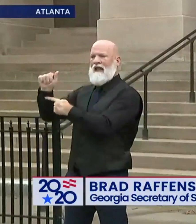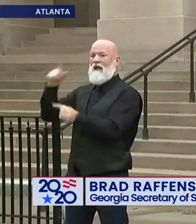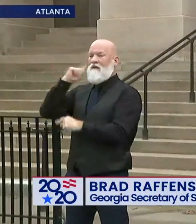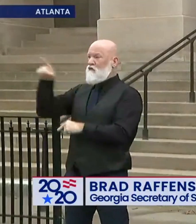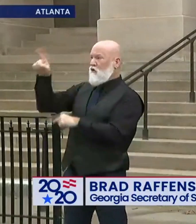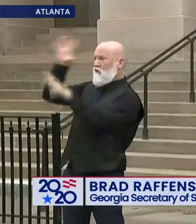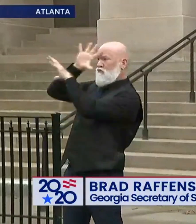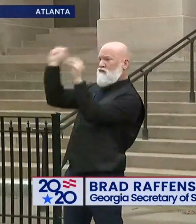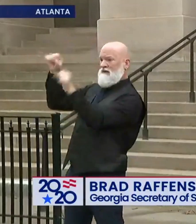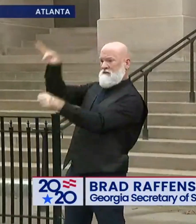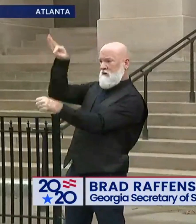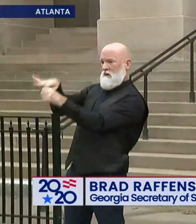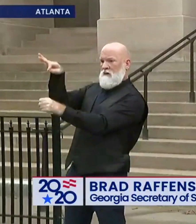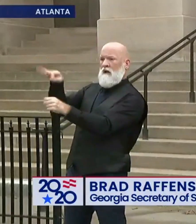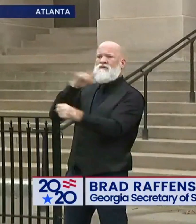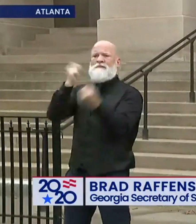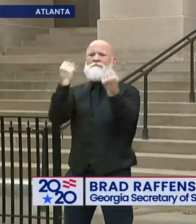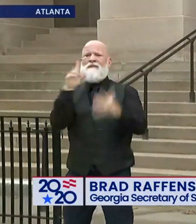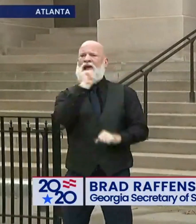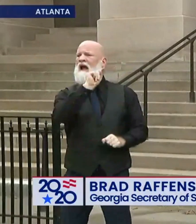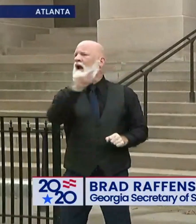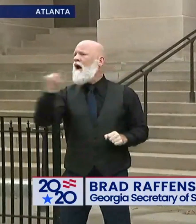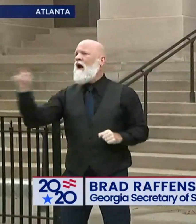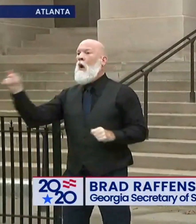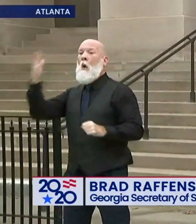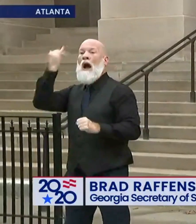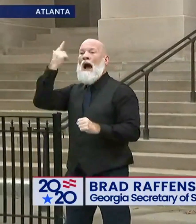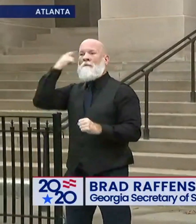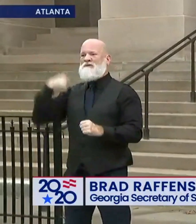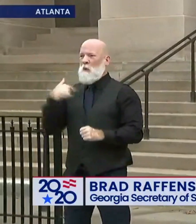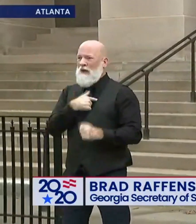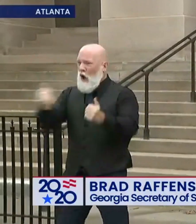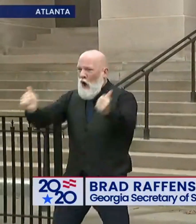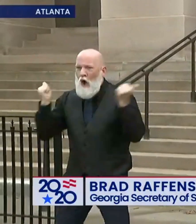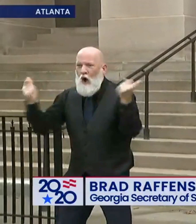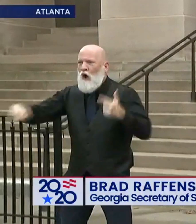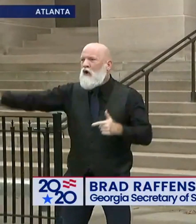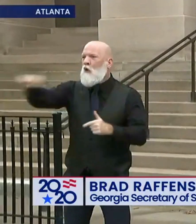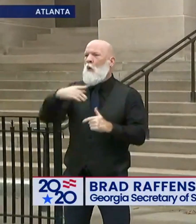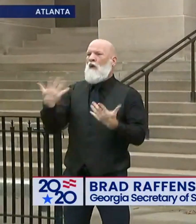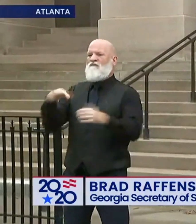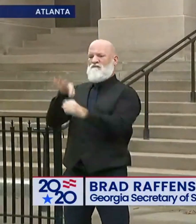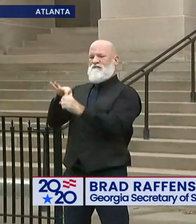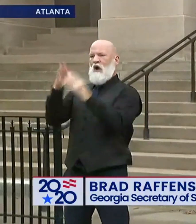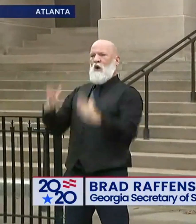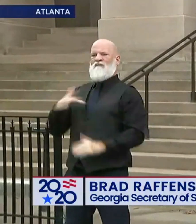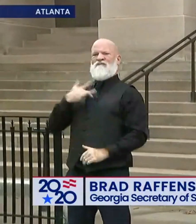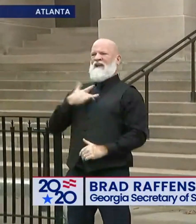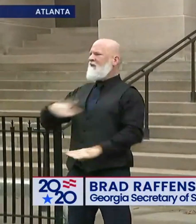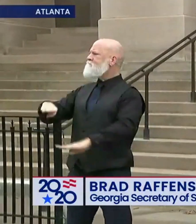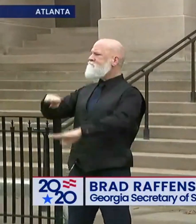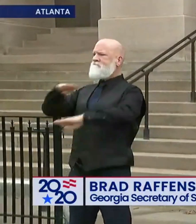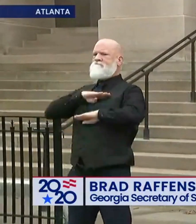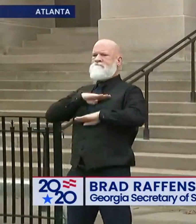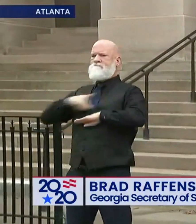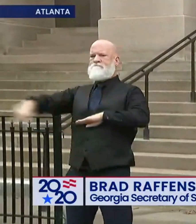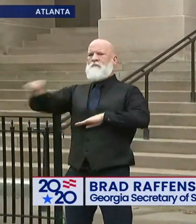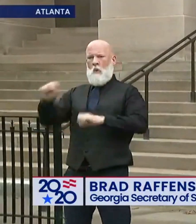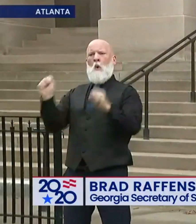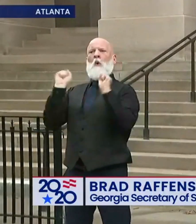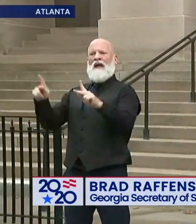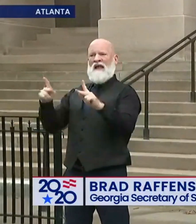you've cast your ballot, it was accurately counted, that you have the confidence, and you can leave at the end of the day knowing the